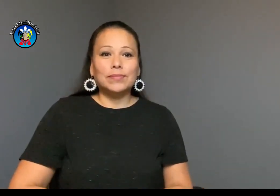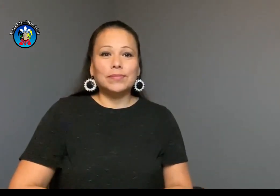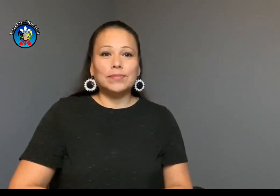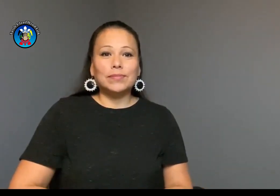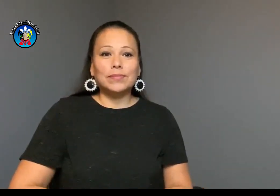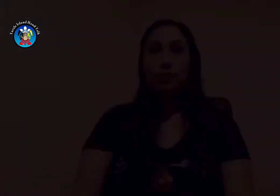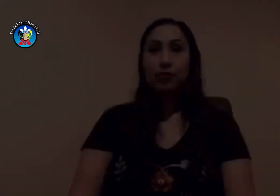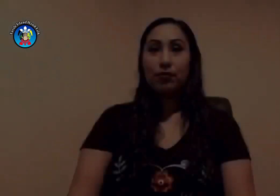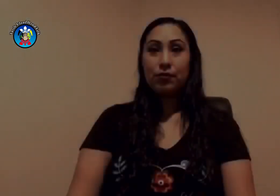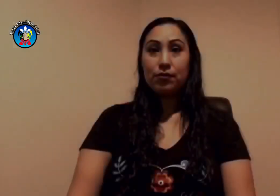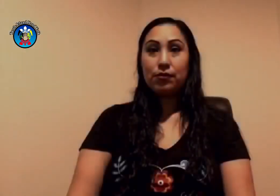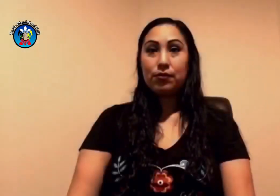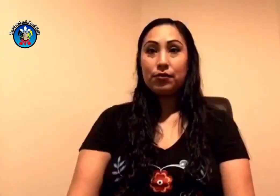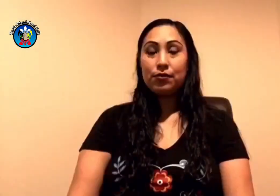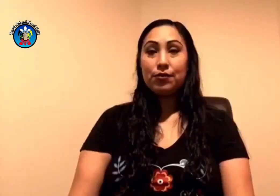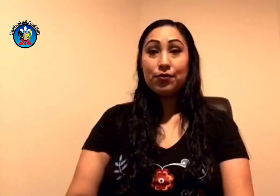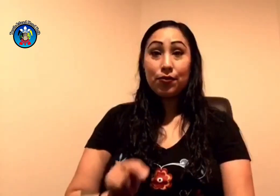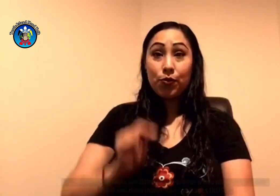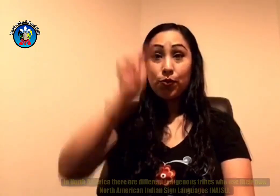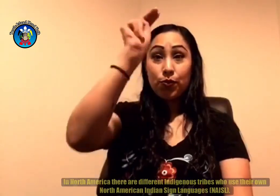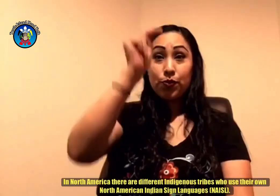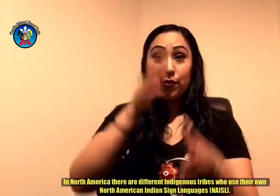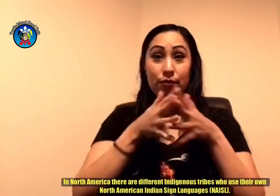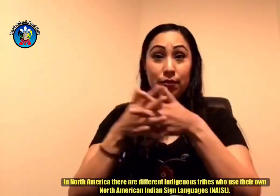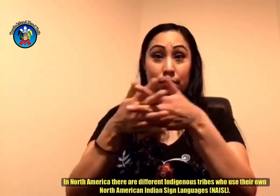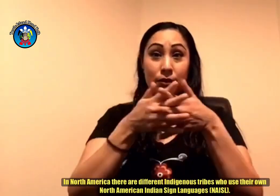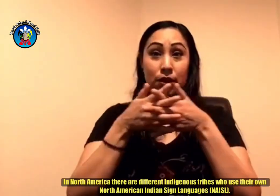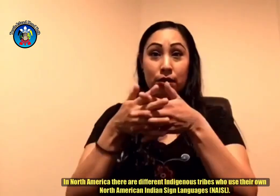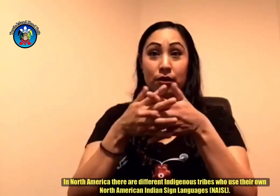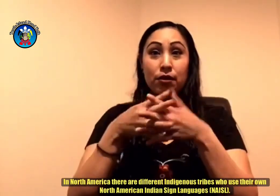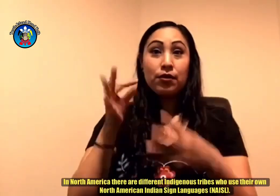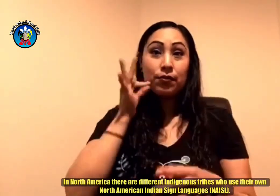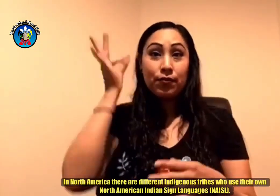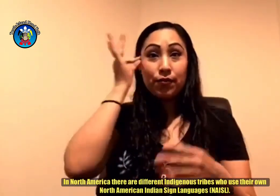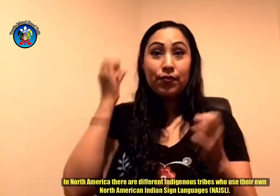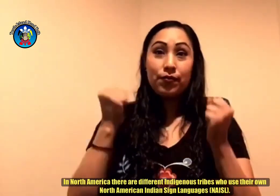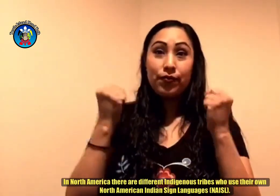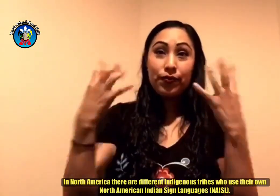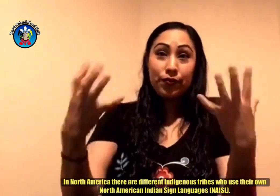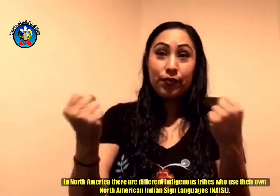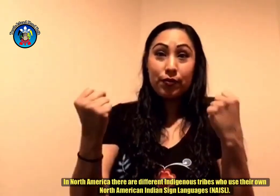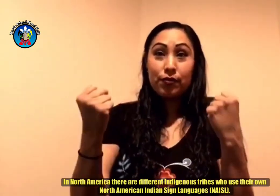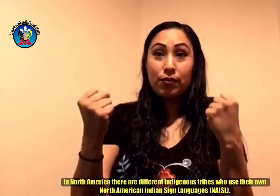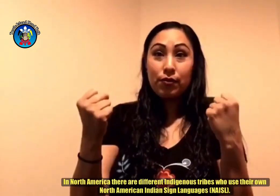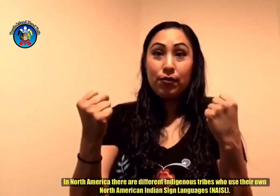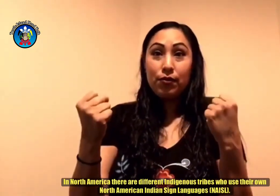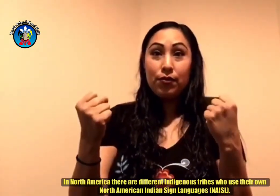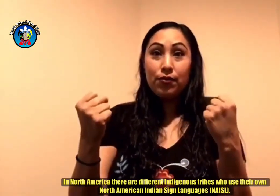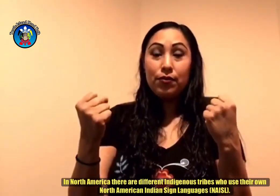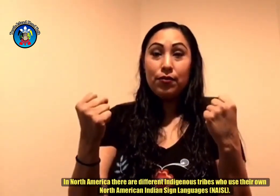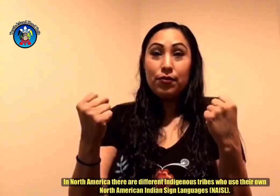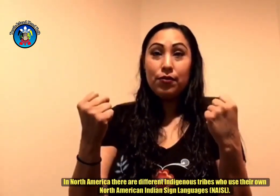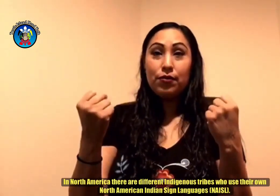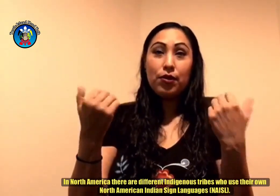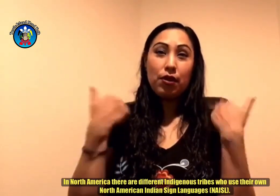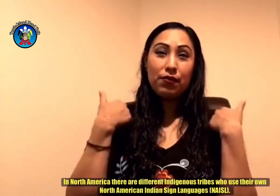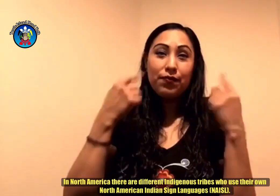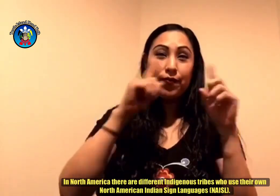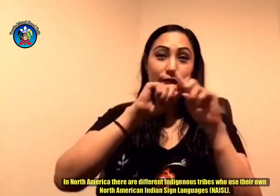watching. In North America, there are different indigenous tribes who use their own North American